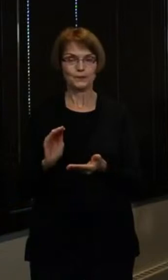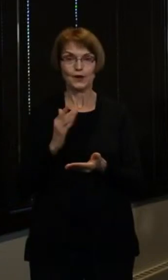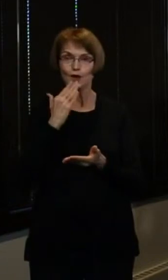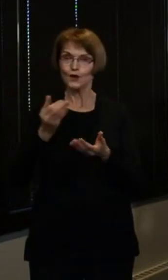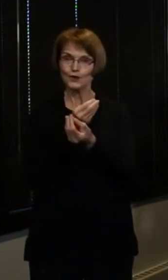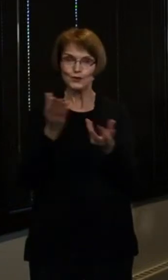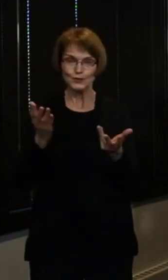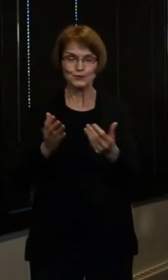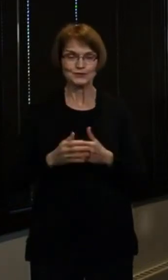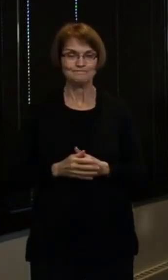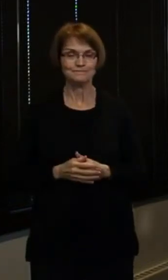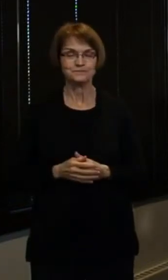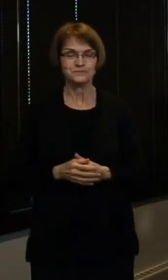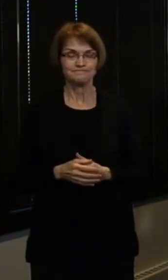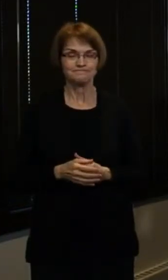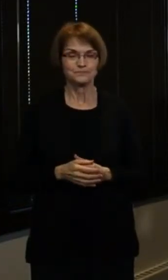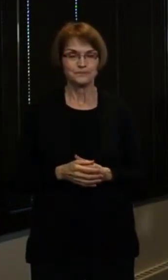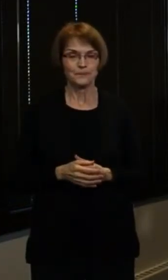Now we are